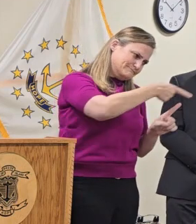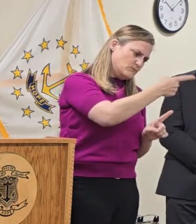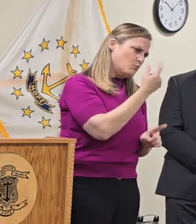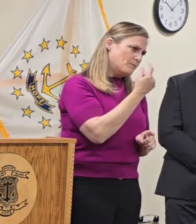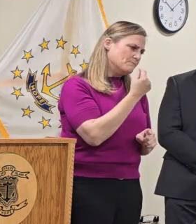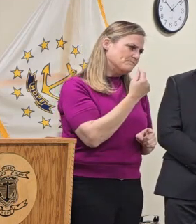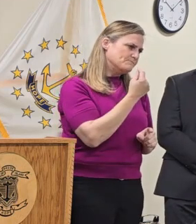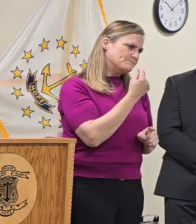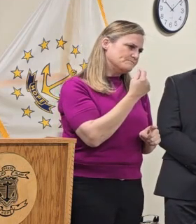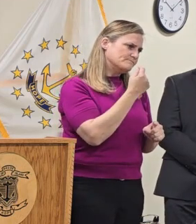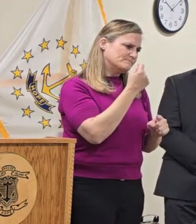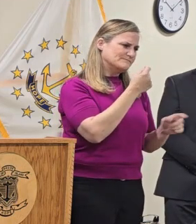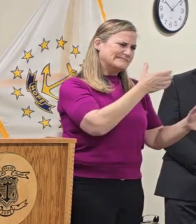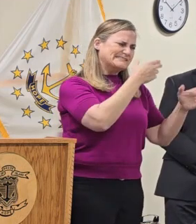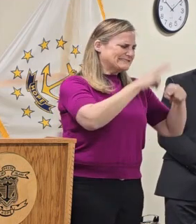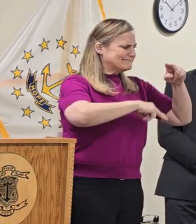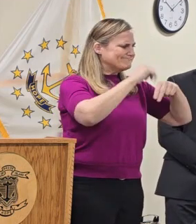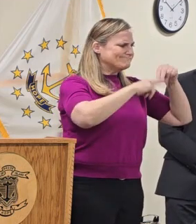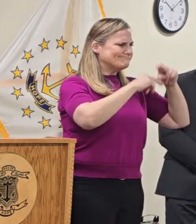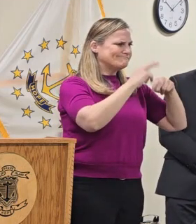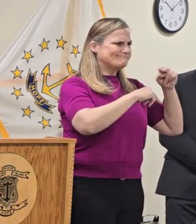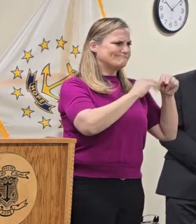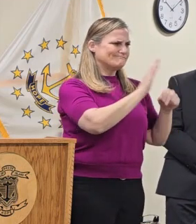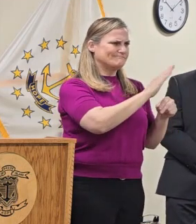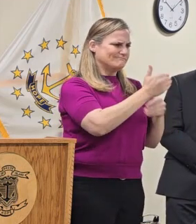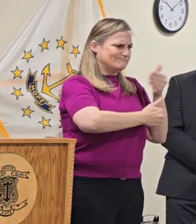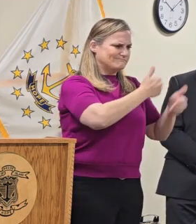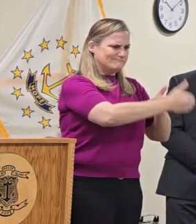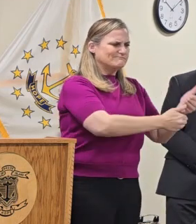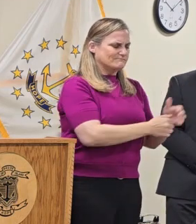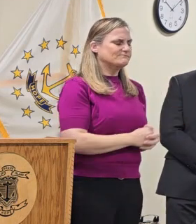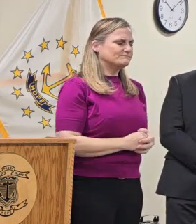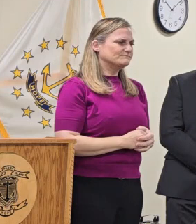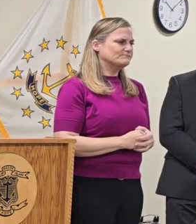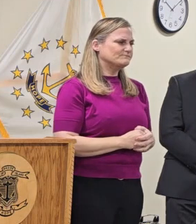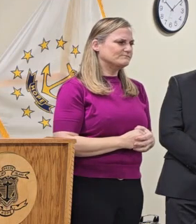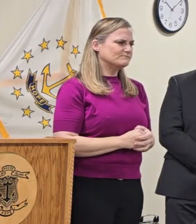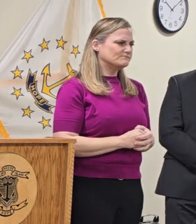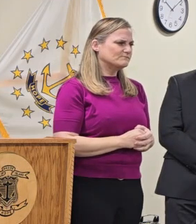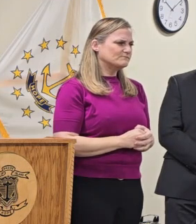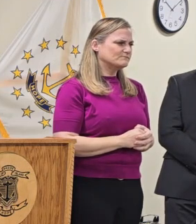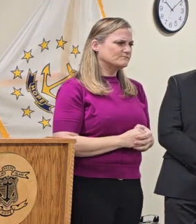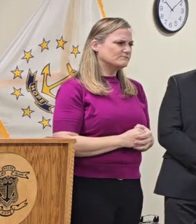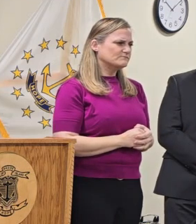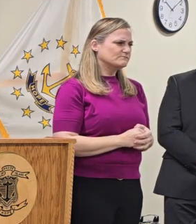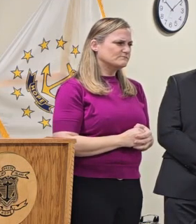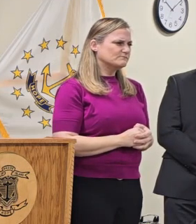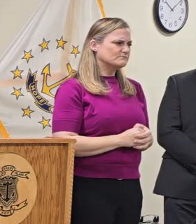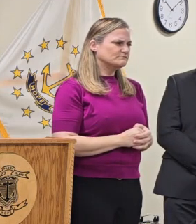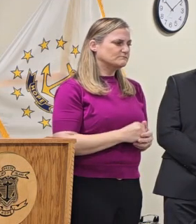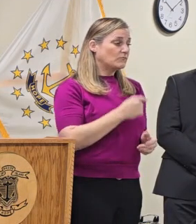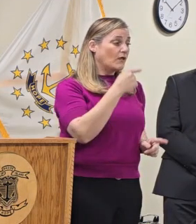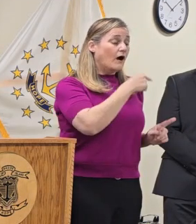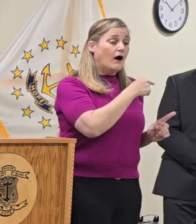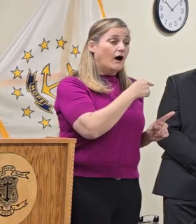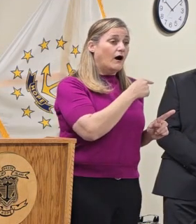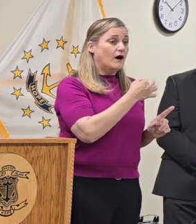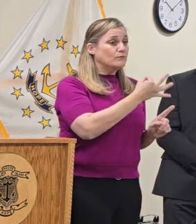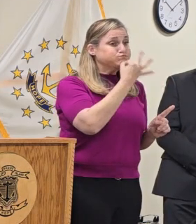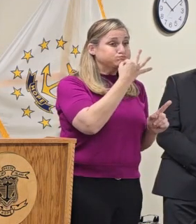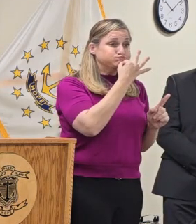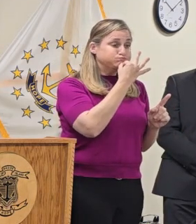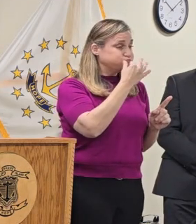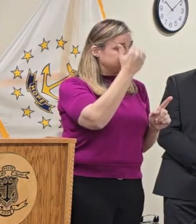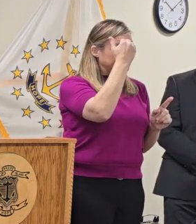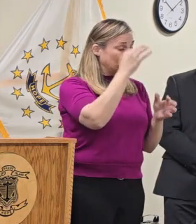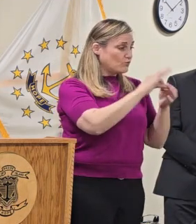process. That specialized expertise will allow this team to hit the ground running. We've